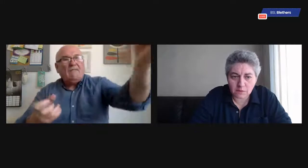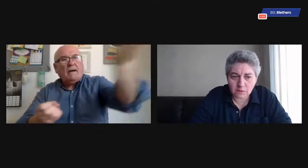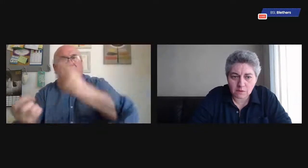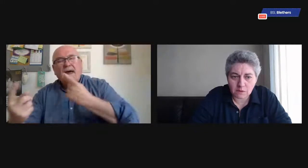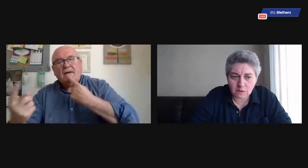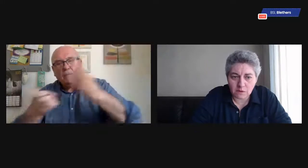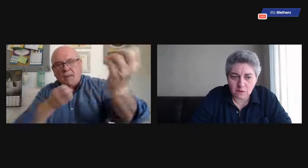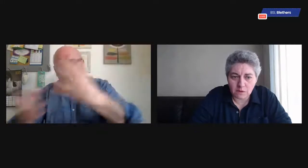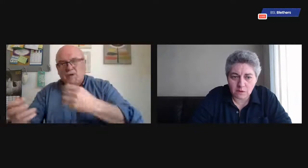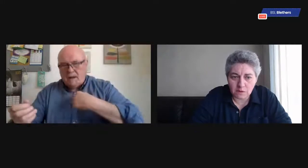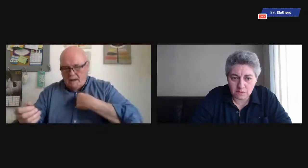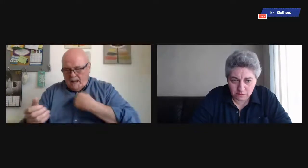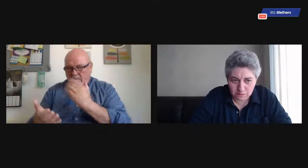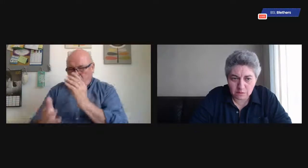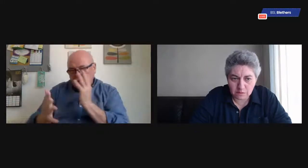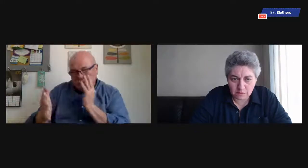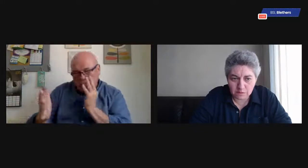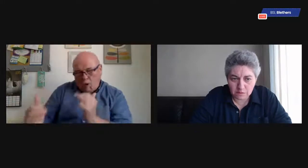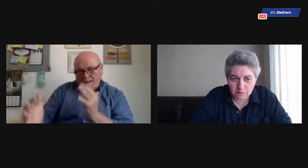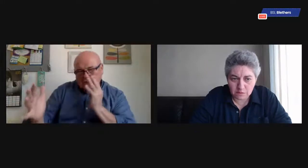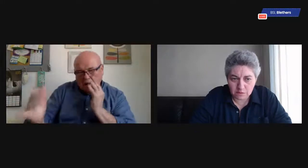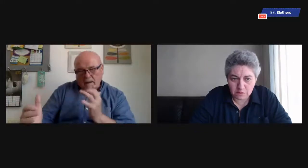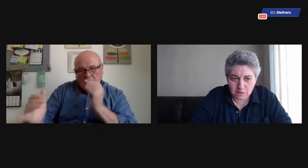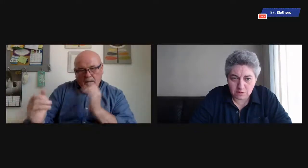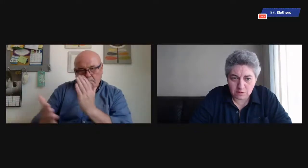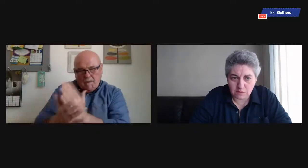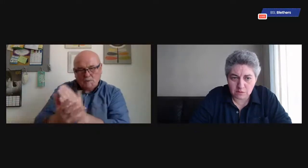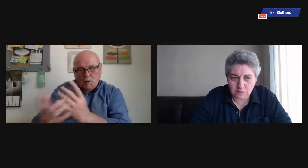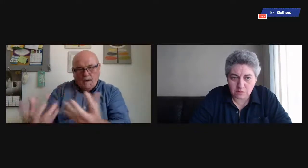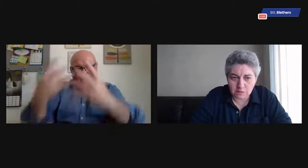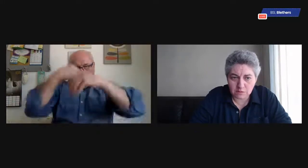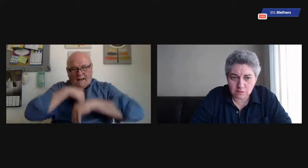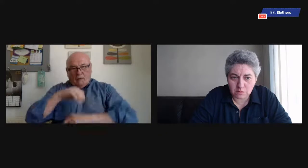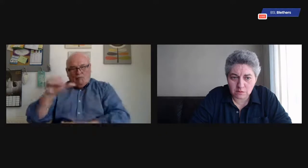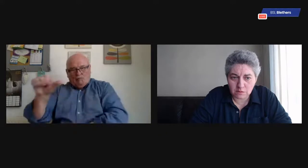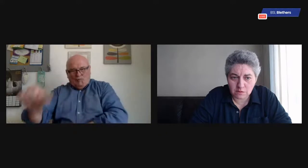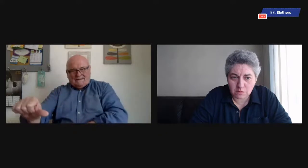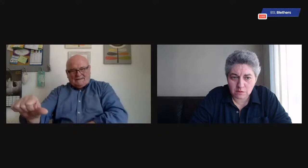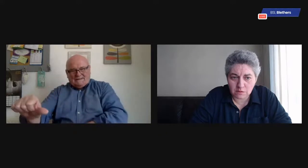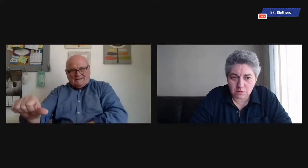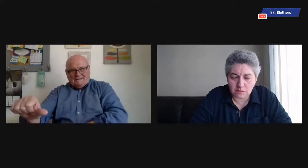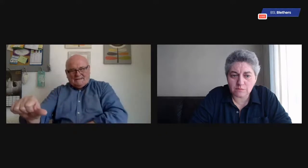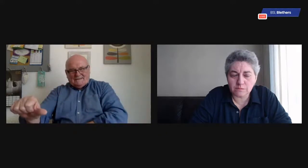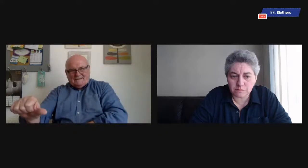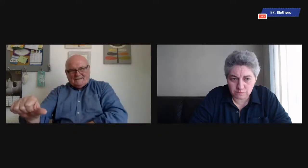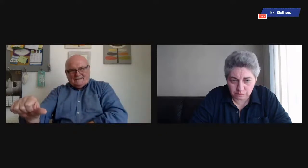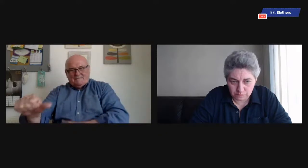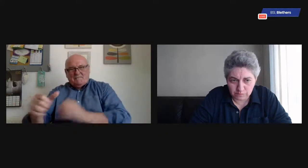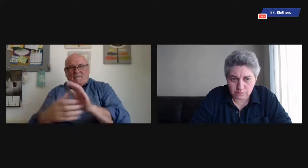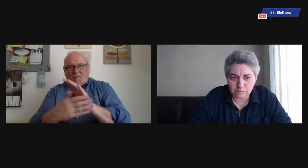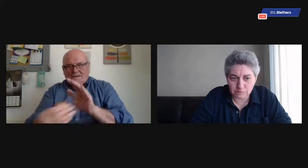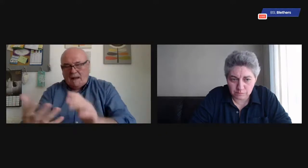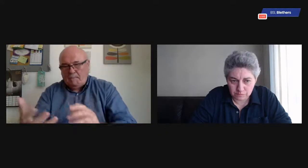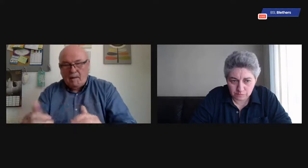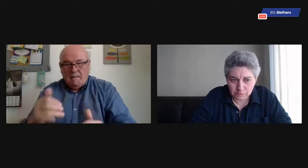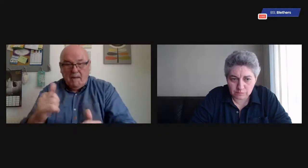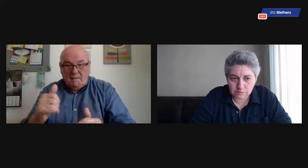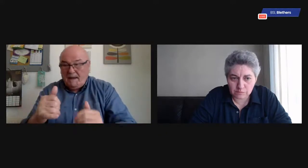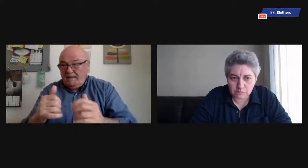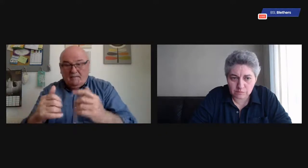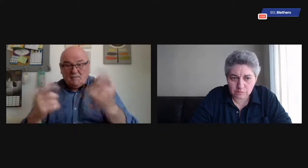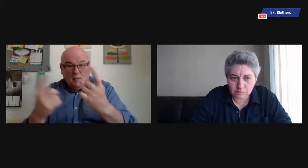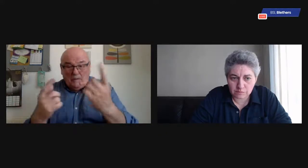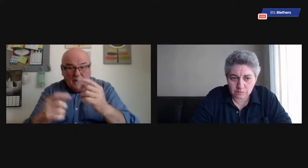is my whole service. It's all about the information, and I'm monitoring to make sure the person is picking up that